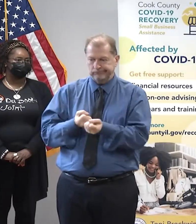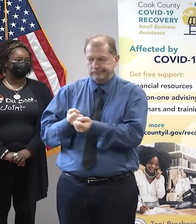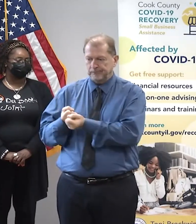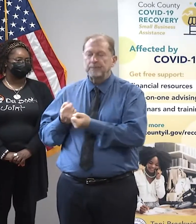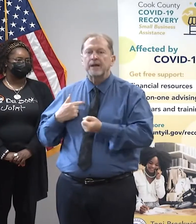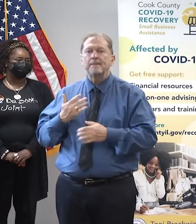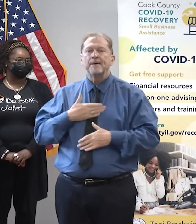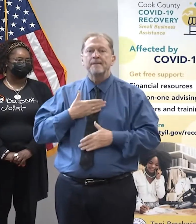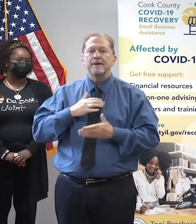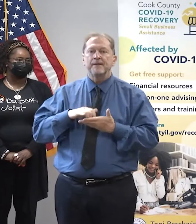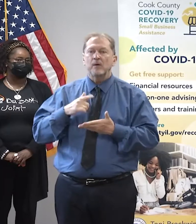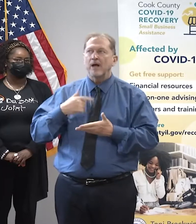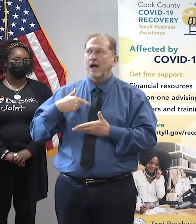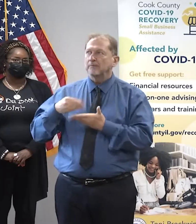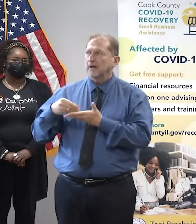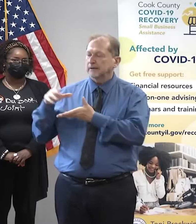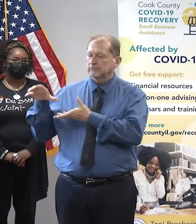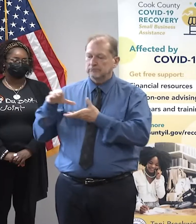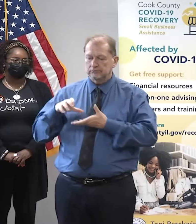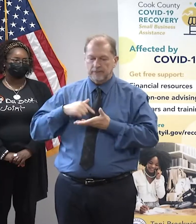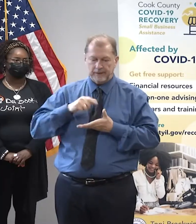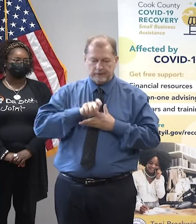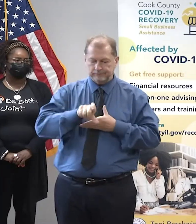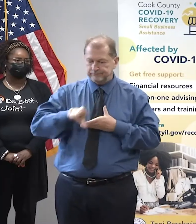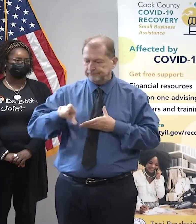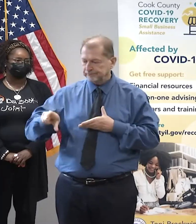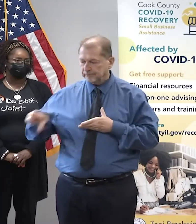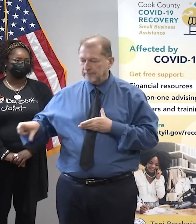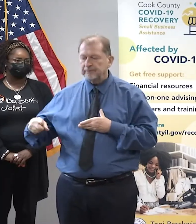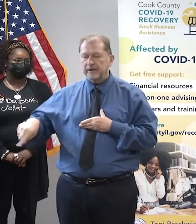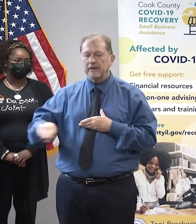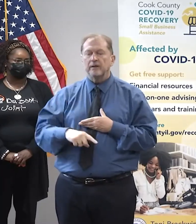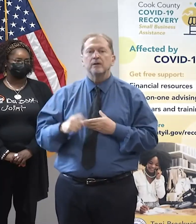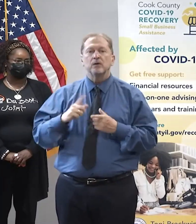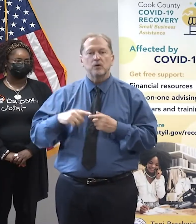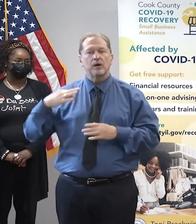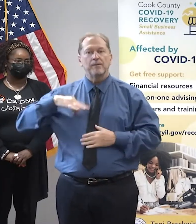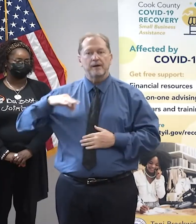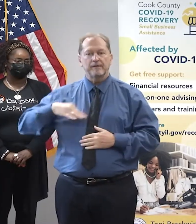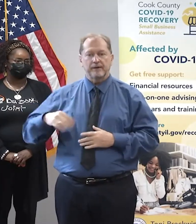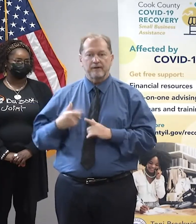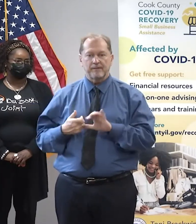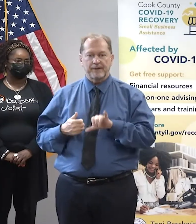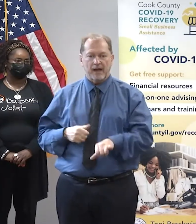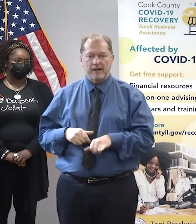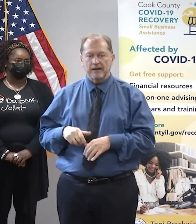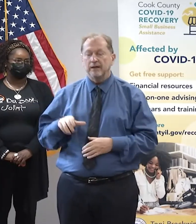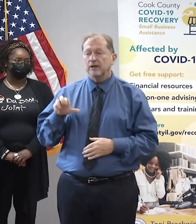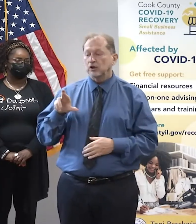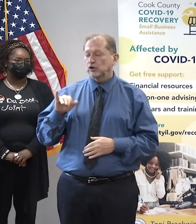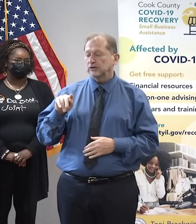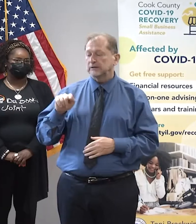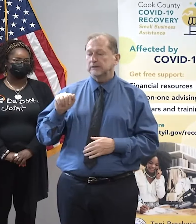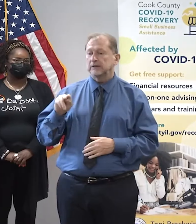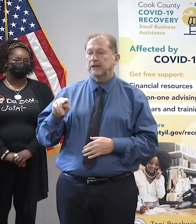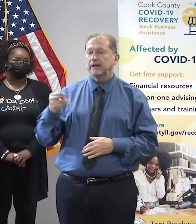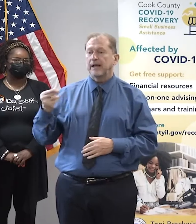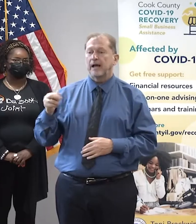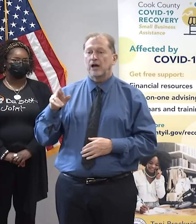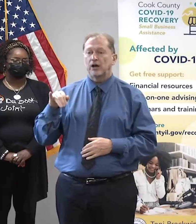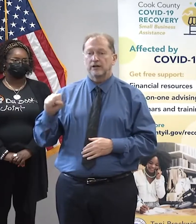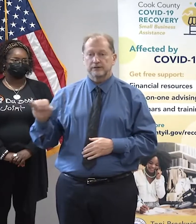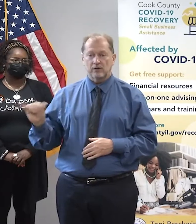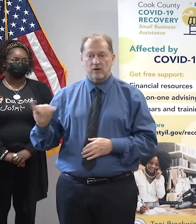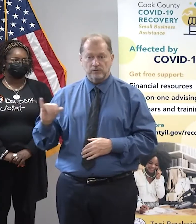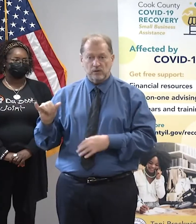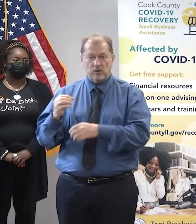there were a number of small businesses that were able to benefit from that grant, and Christian Harris being one of those businesses in particular in